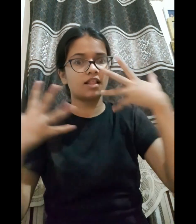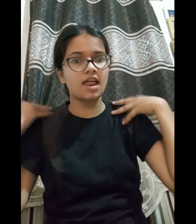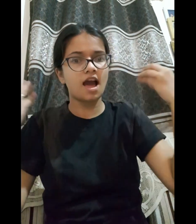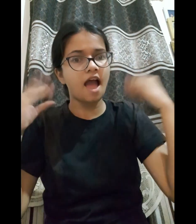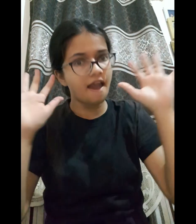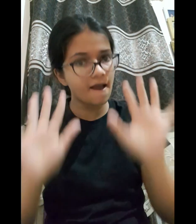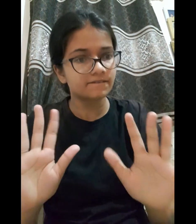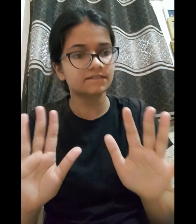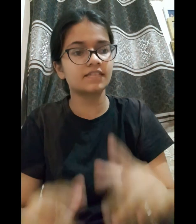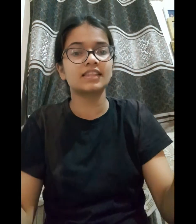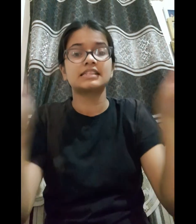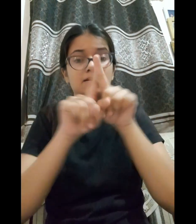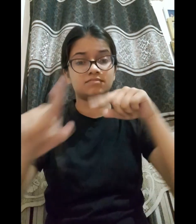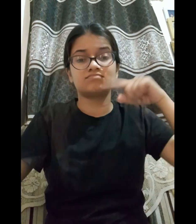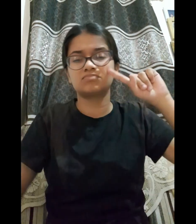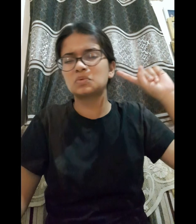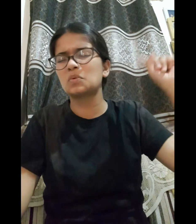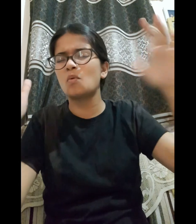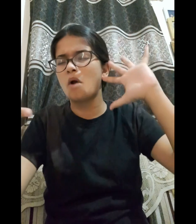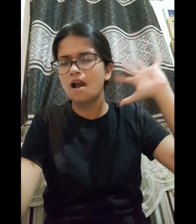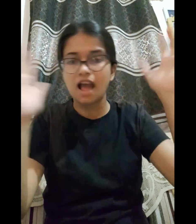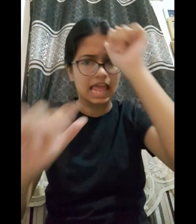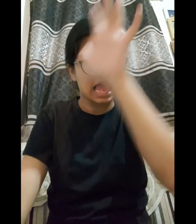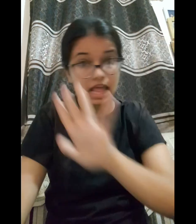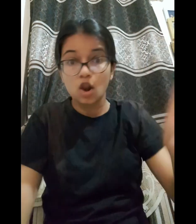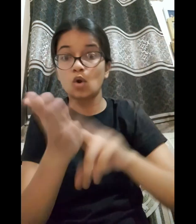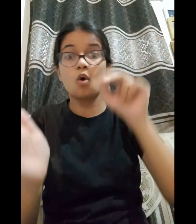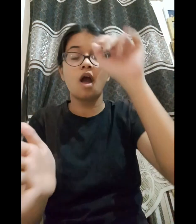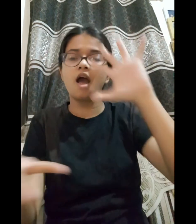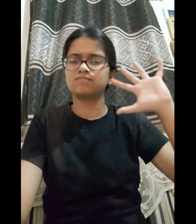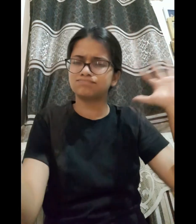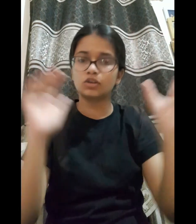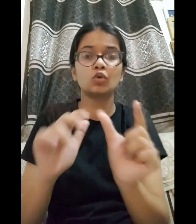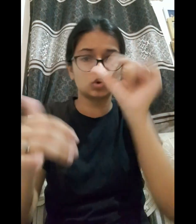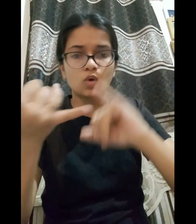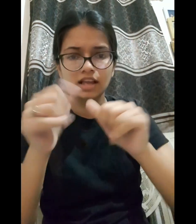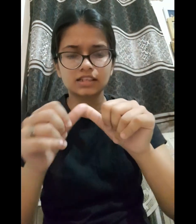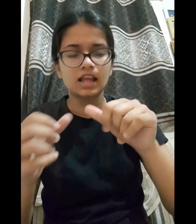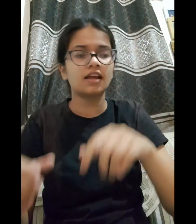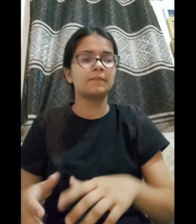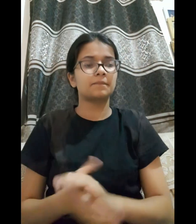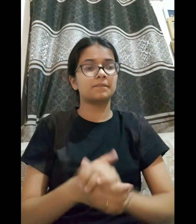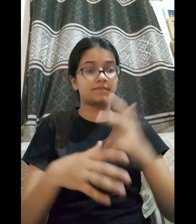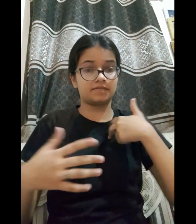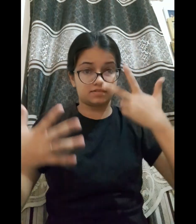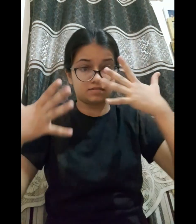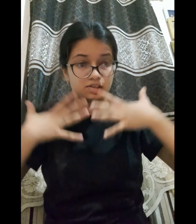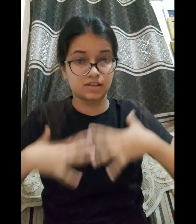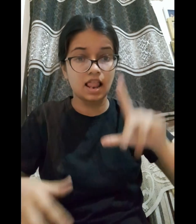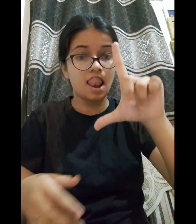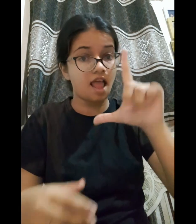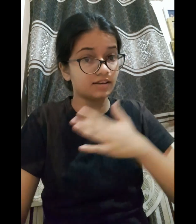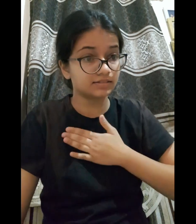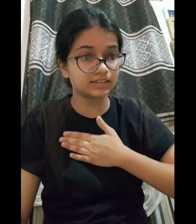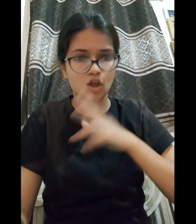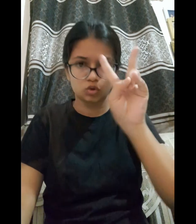happening around the world, not just India, around the world, in US, in Europe? Our normal lungs are